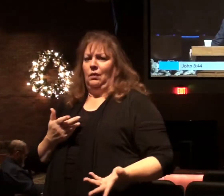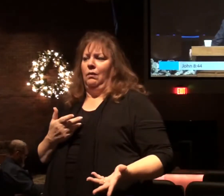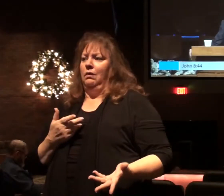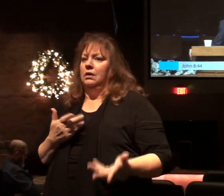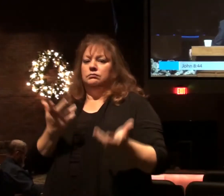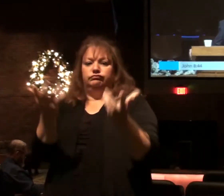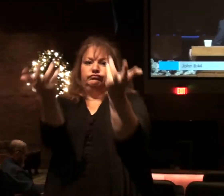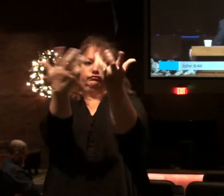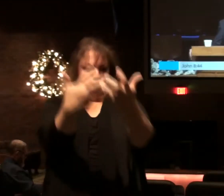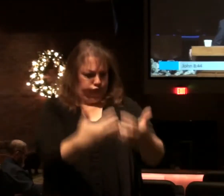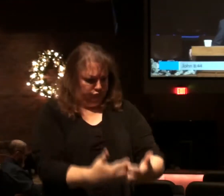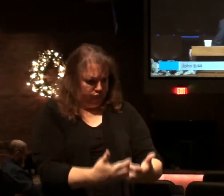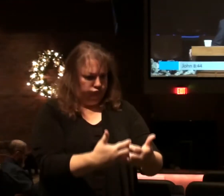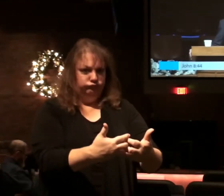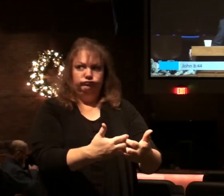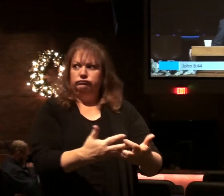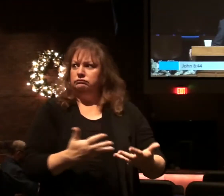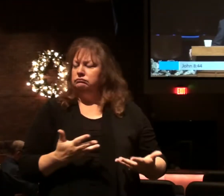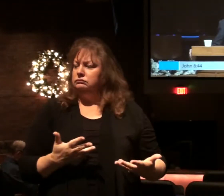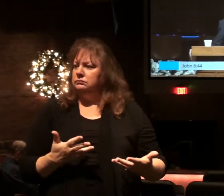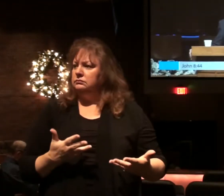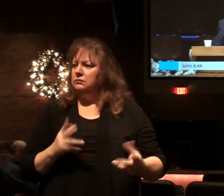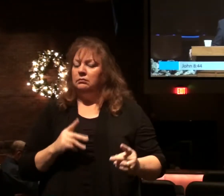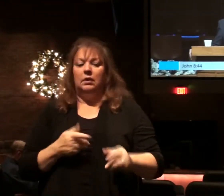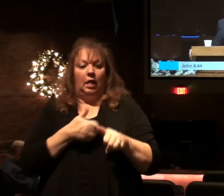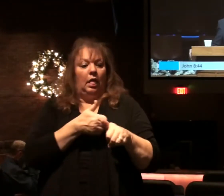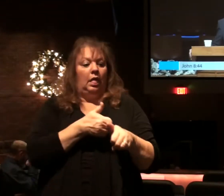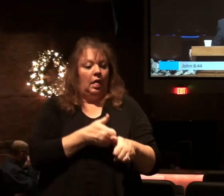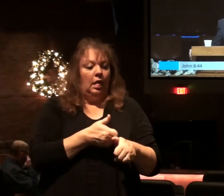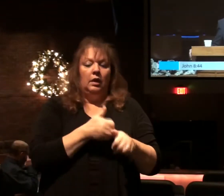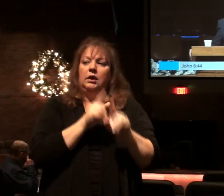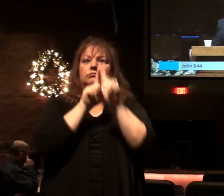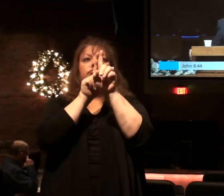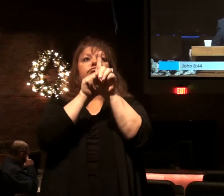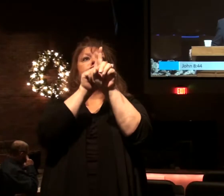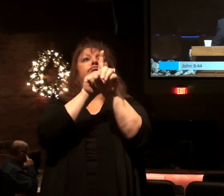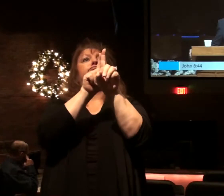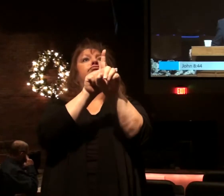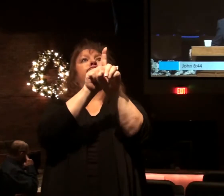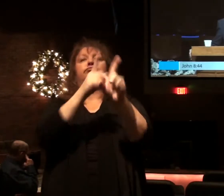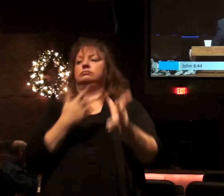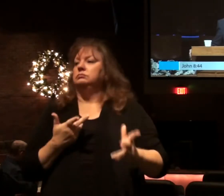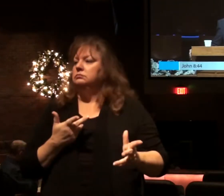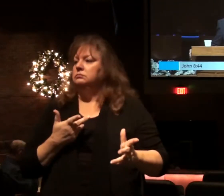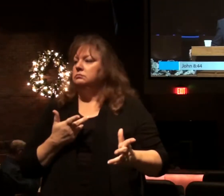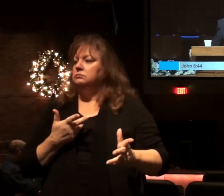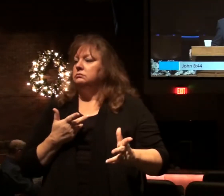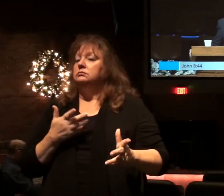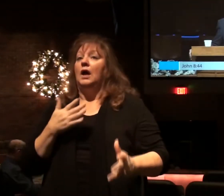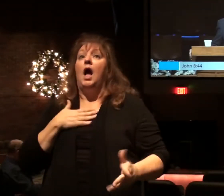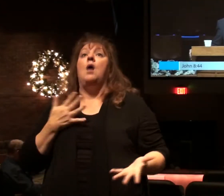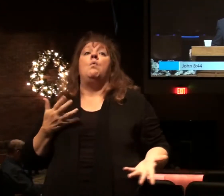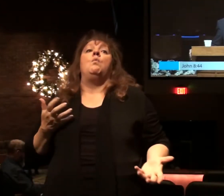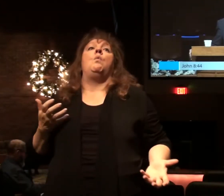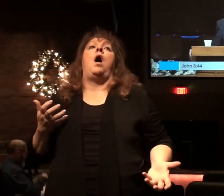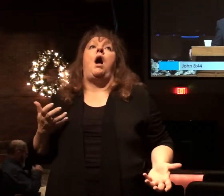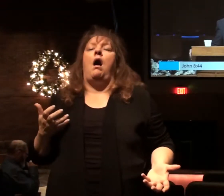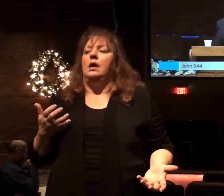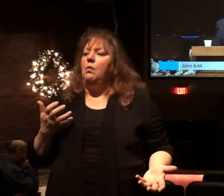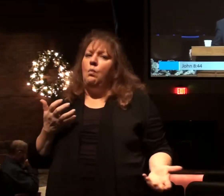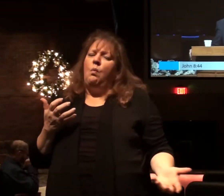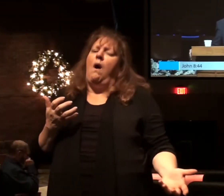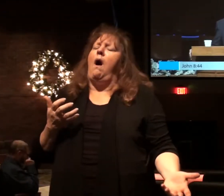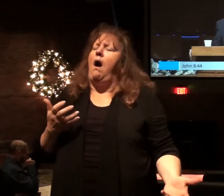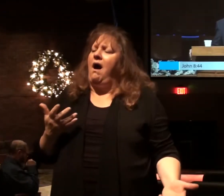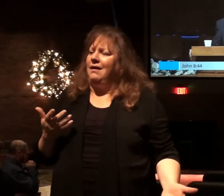work in harmony with the devil. People following a leader by their own volition or choice.